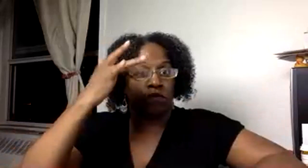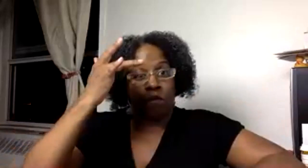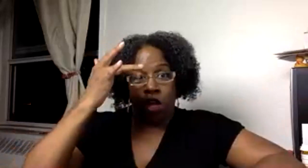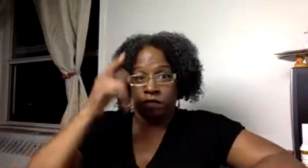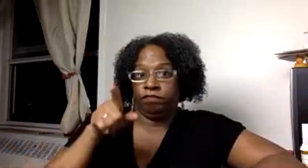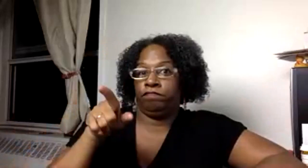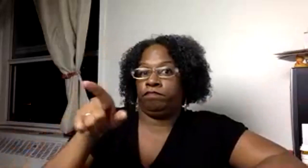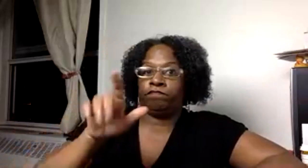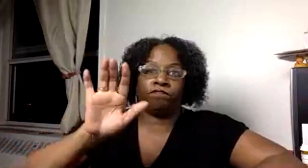Go ahead, Tim.